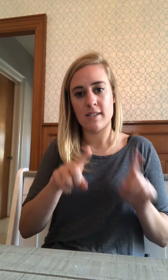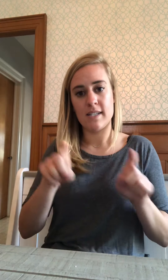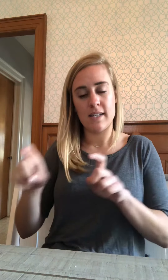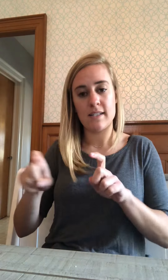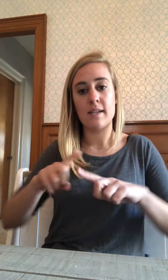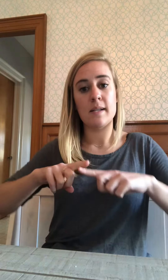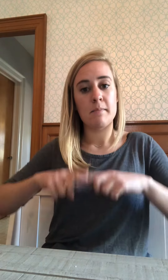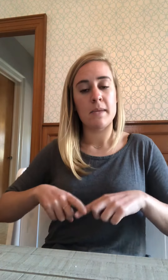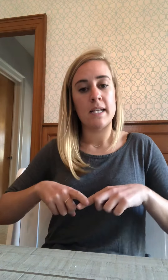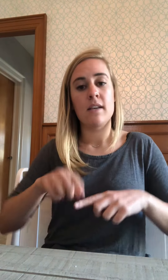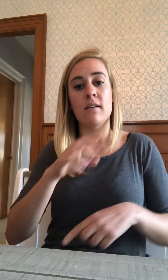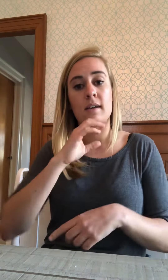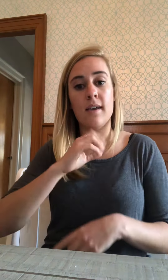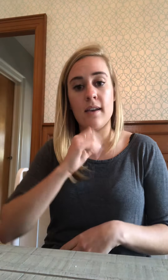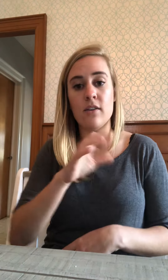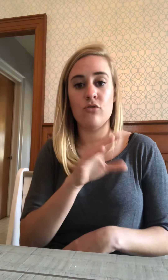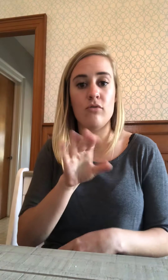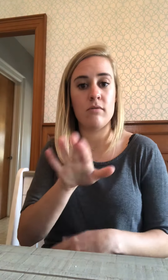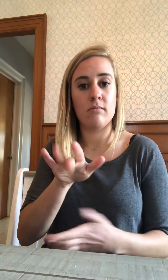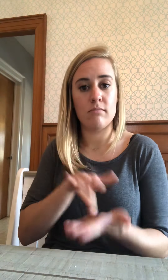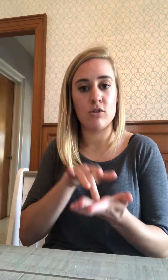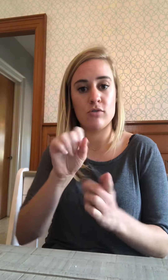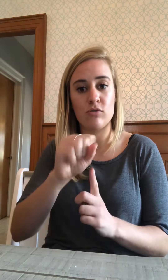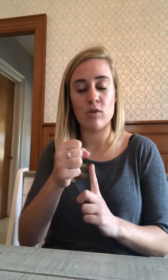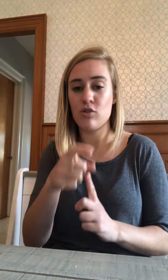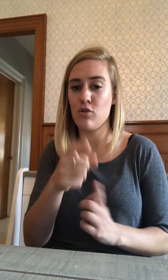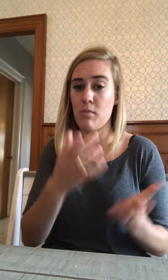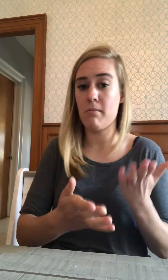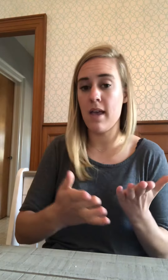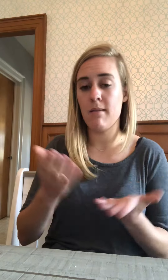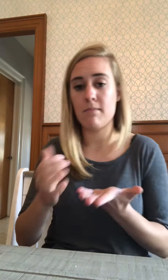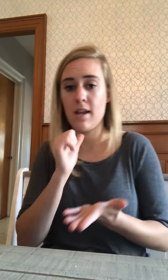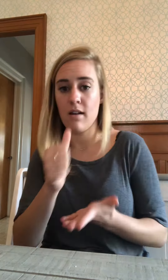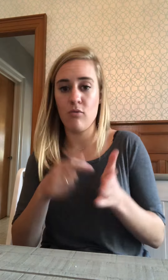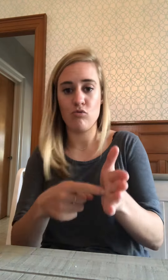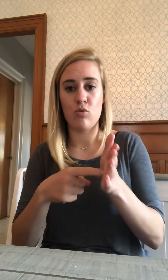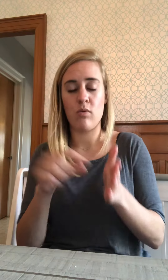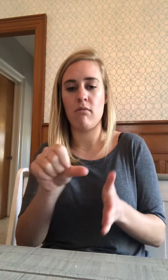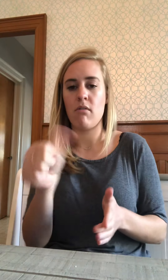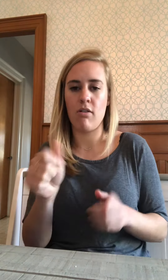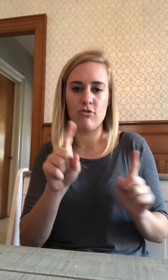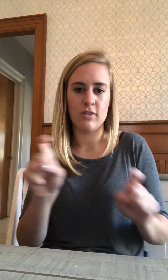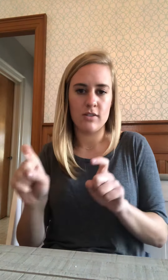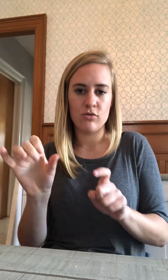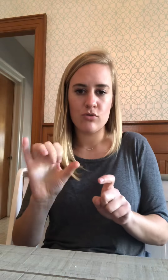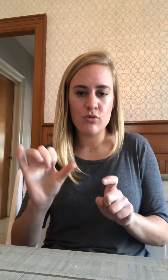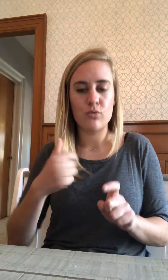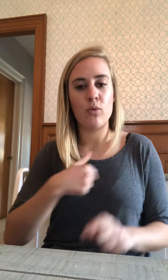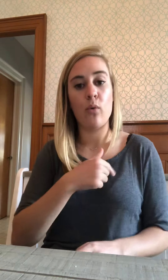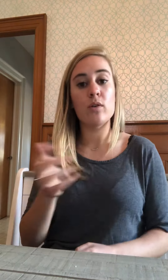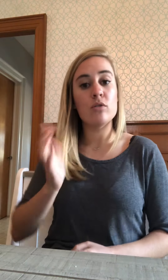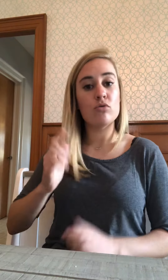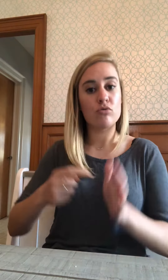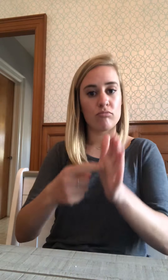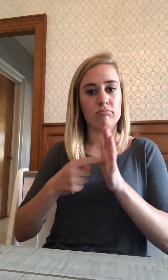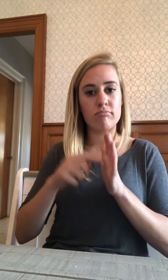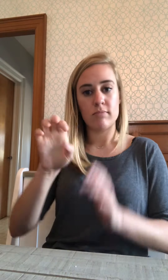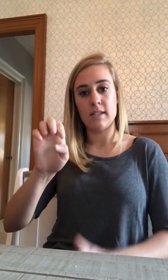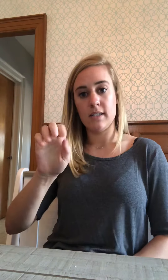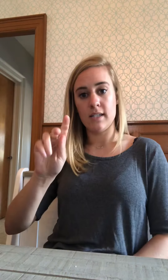medical circumstances of the patient, you may or may not need other things. We used to need EKGs on every patient, but in